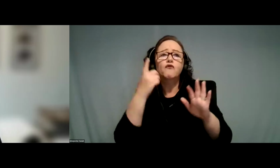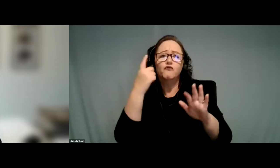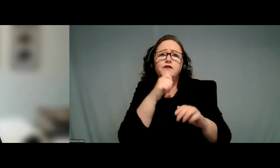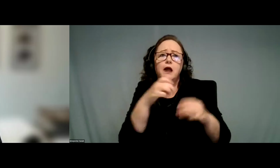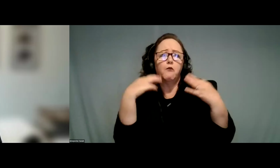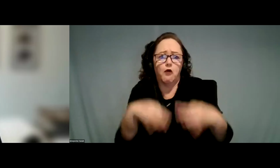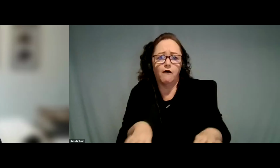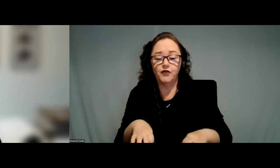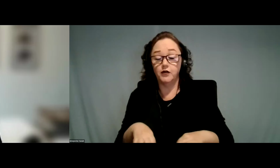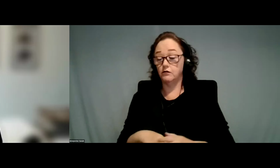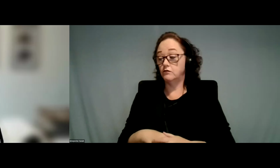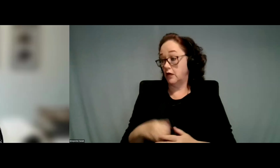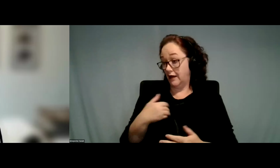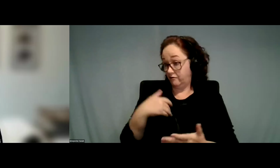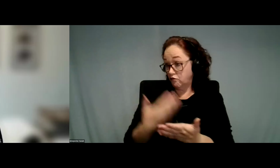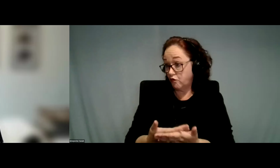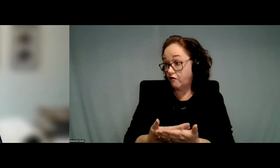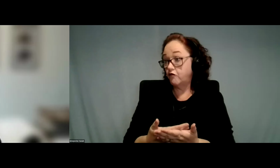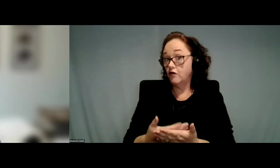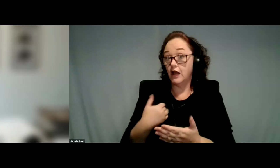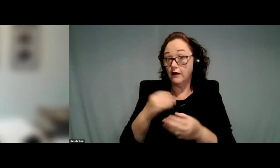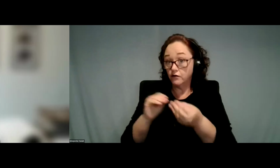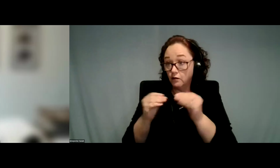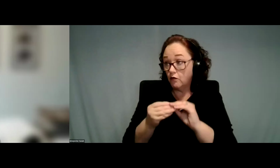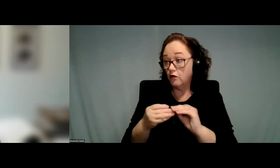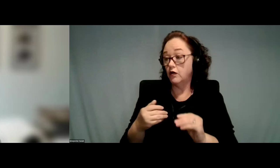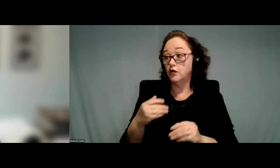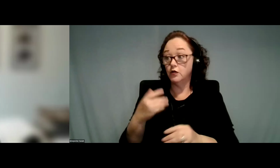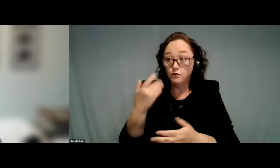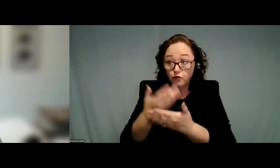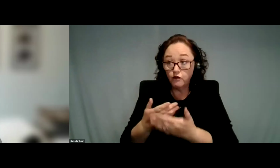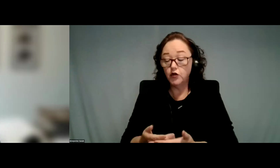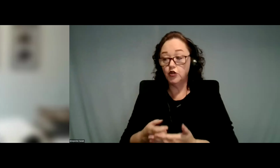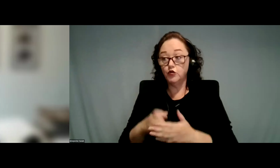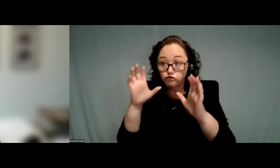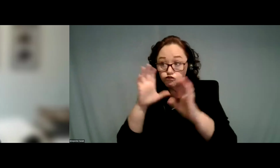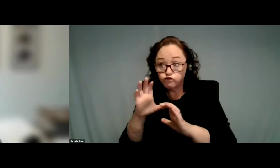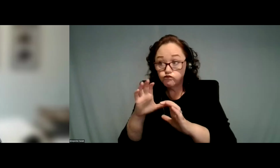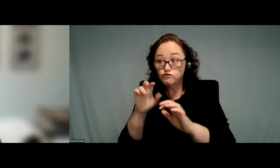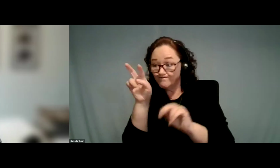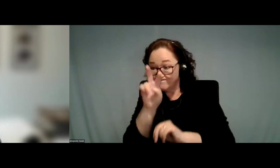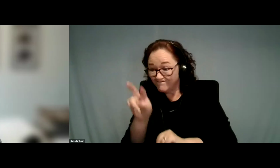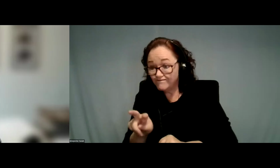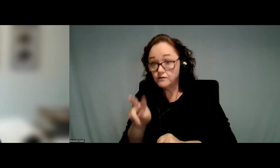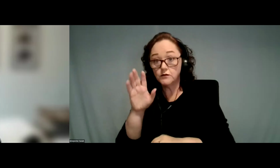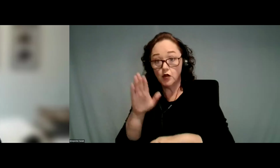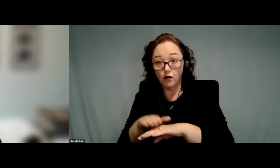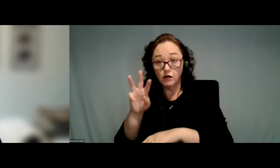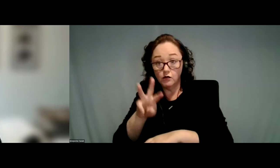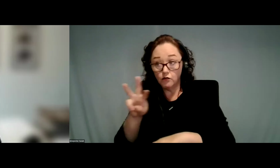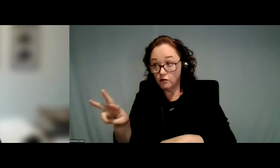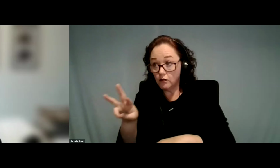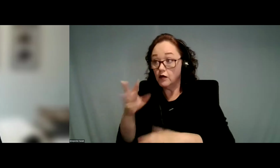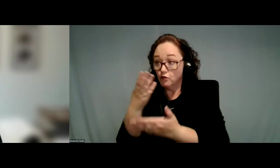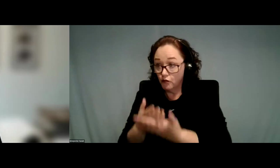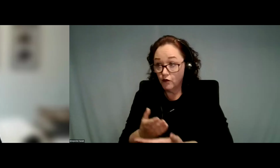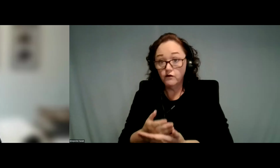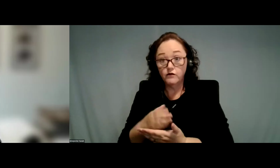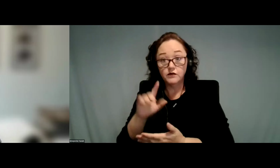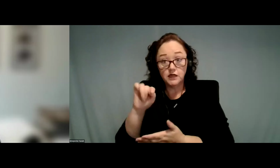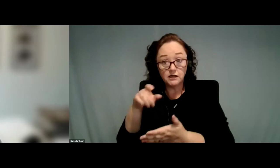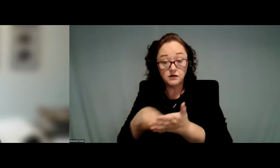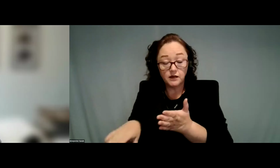sales tax exemption number? Can you prove you looked up on the department website and it showed you that they were tax exempt? So you need to